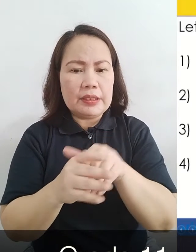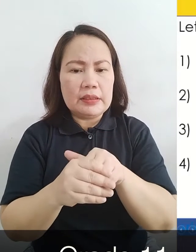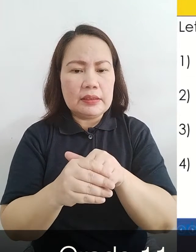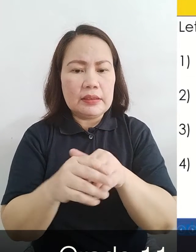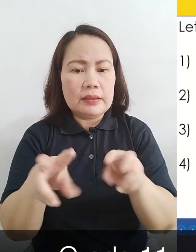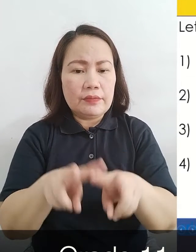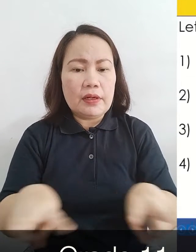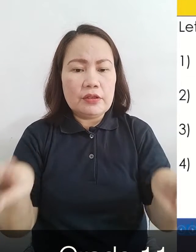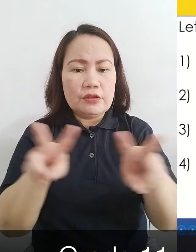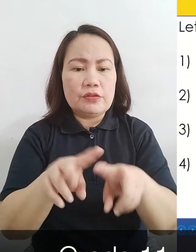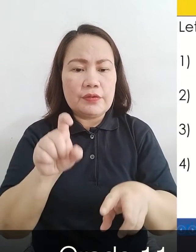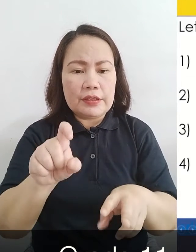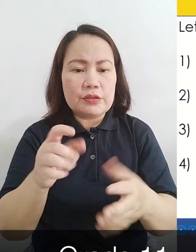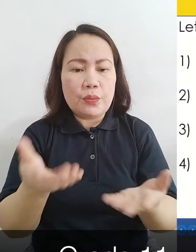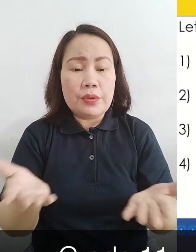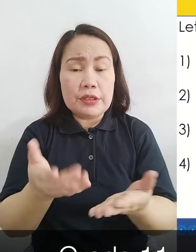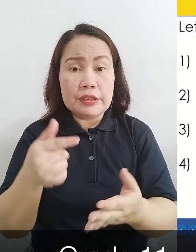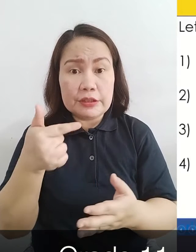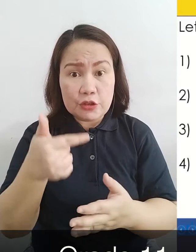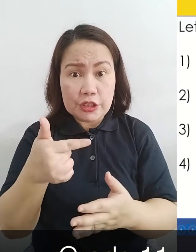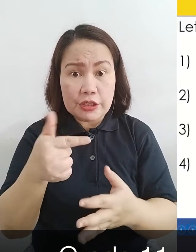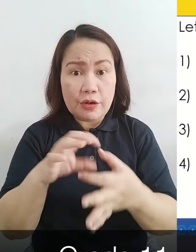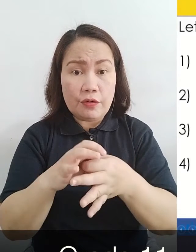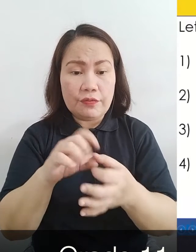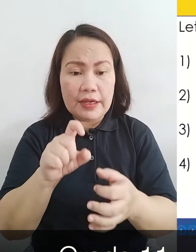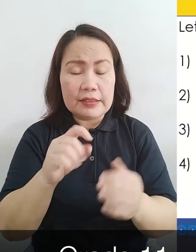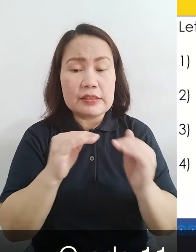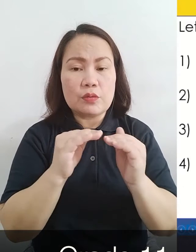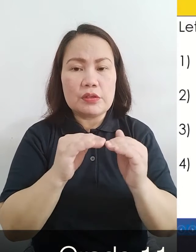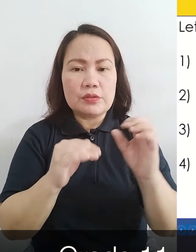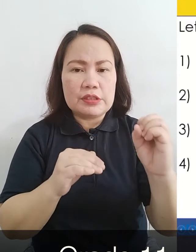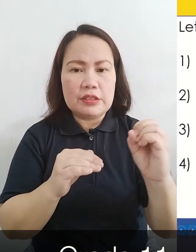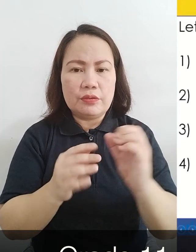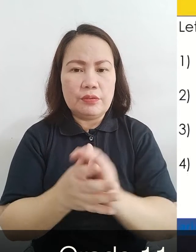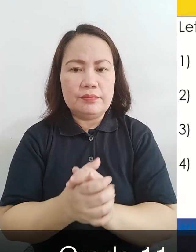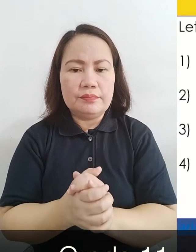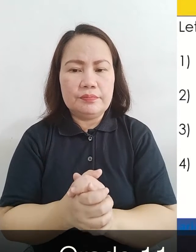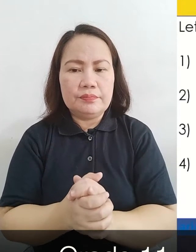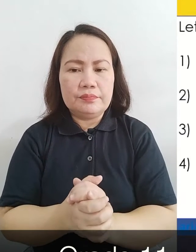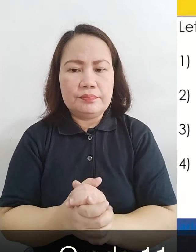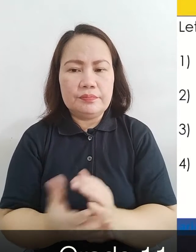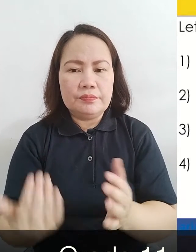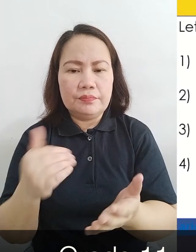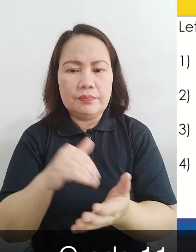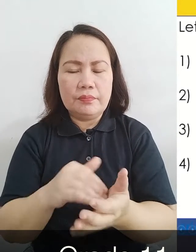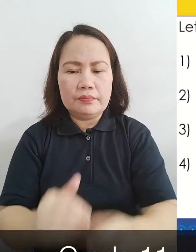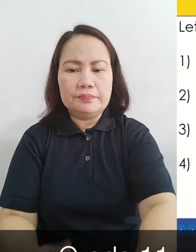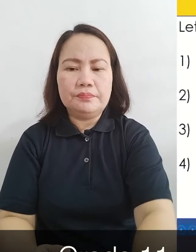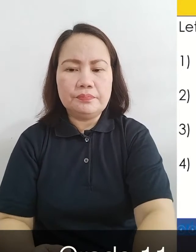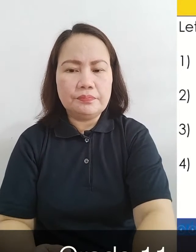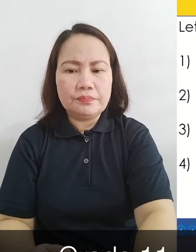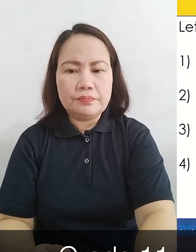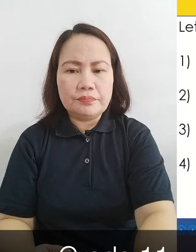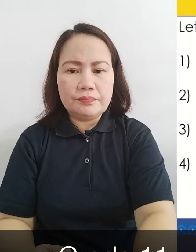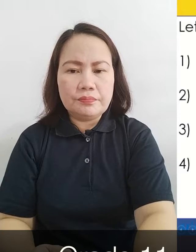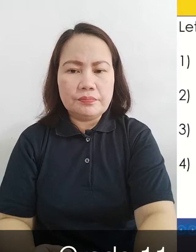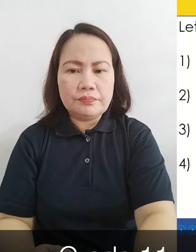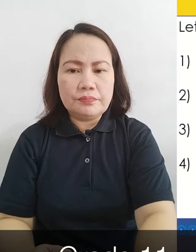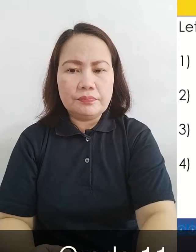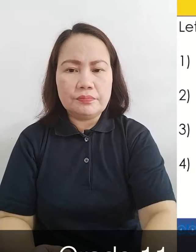the values of x where g of x is equal to 0.